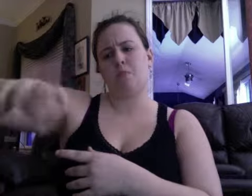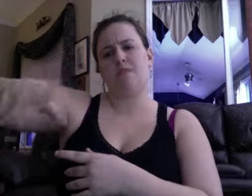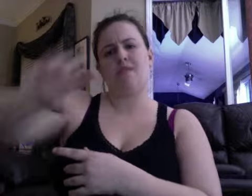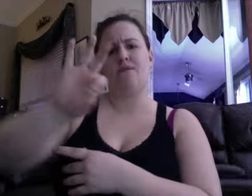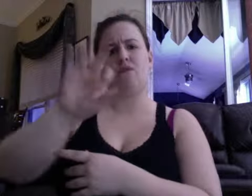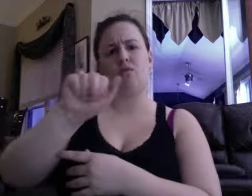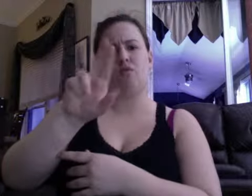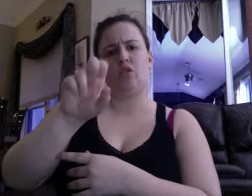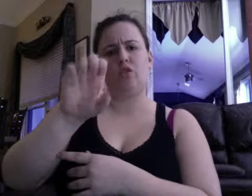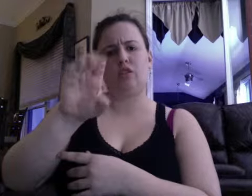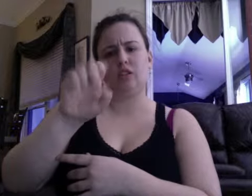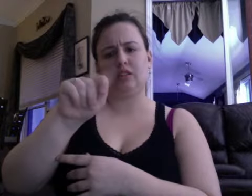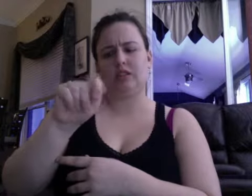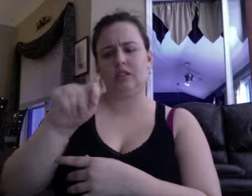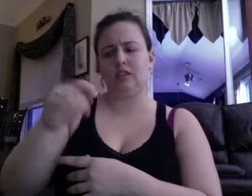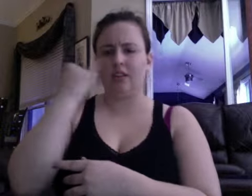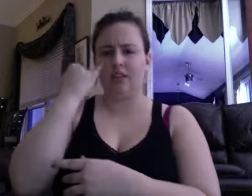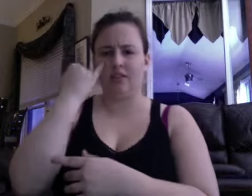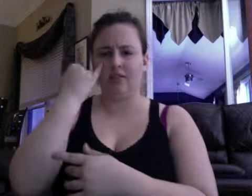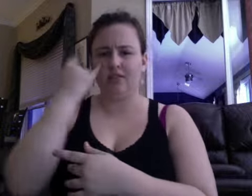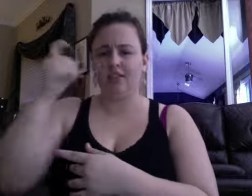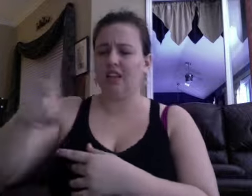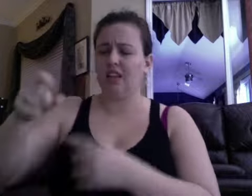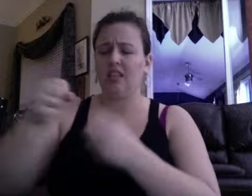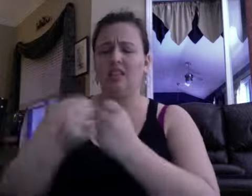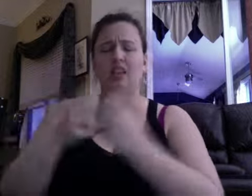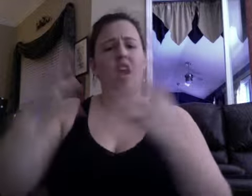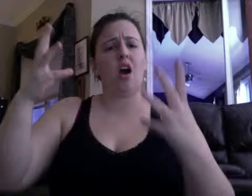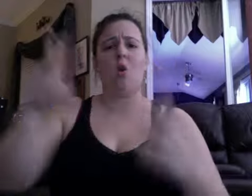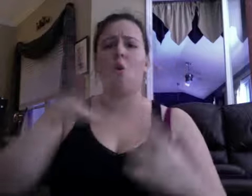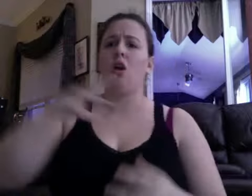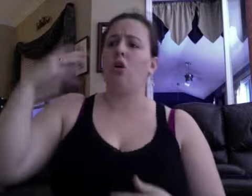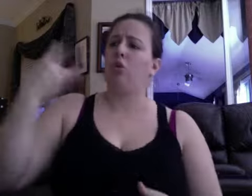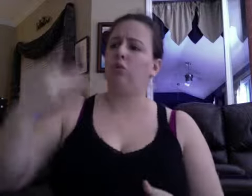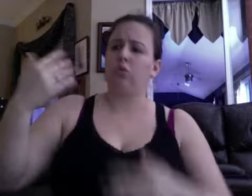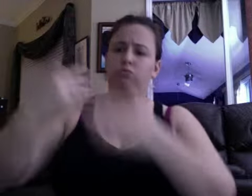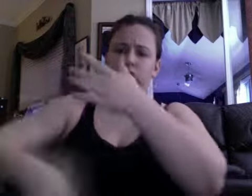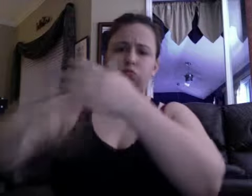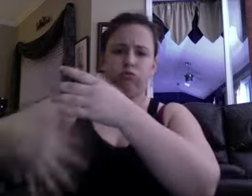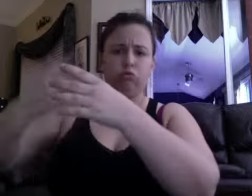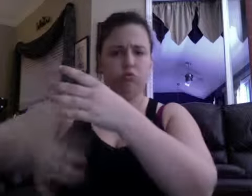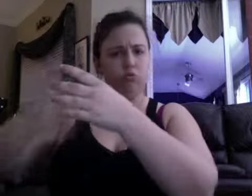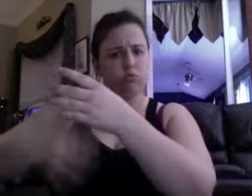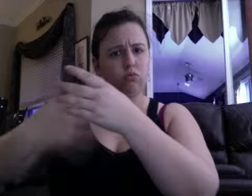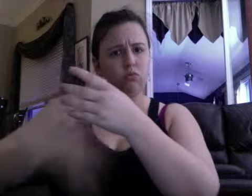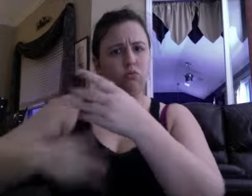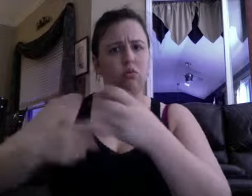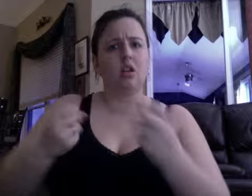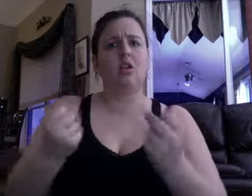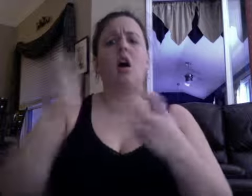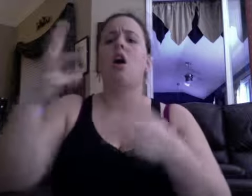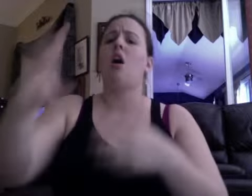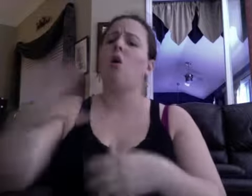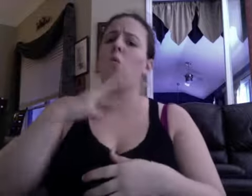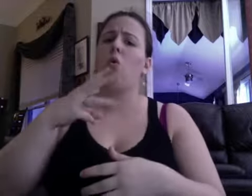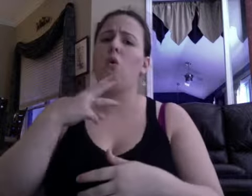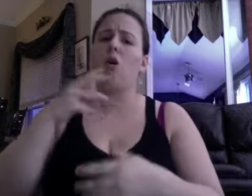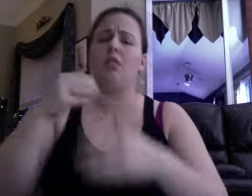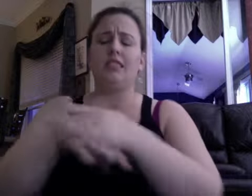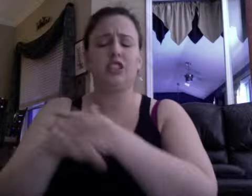to run a lot of water, then there's a lot of water going through the faucet. The same thing goes with the heart. When you were